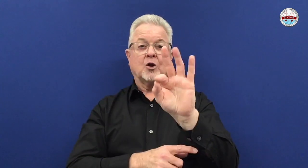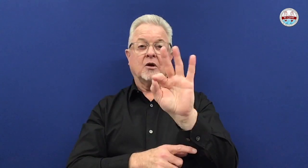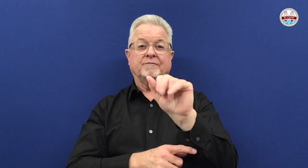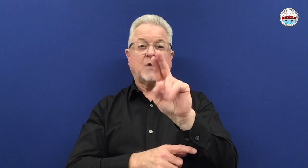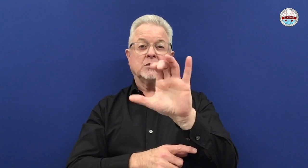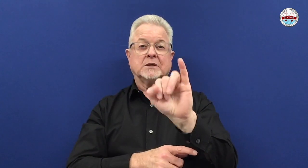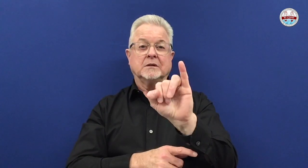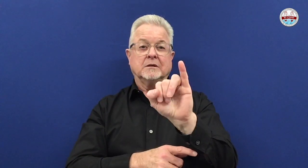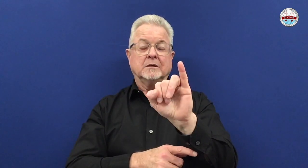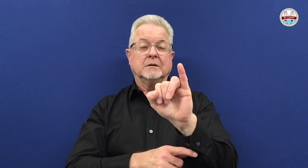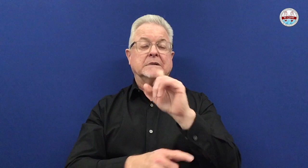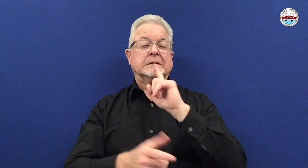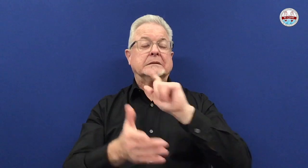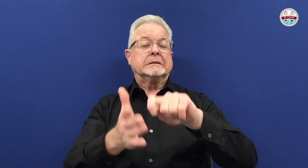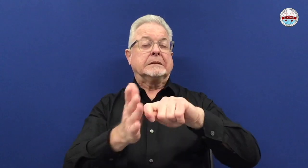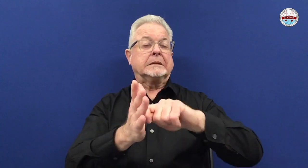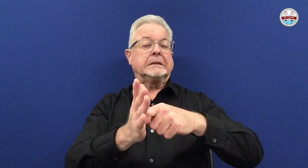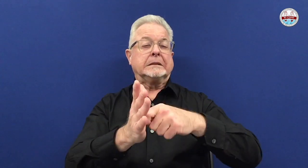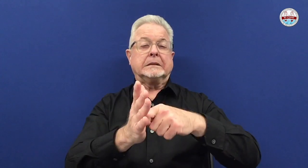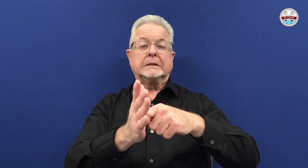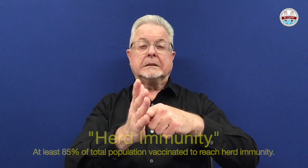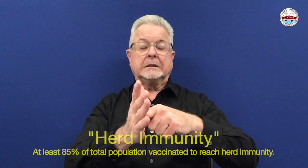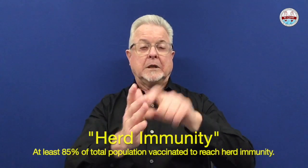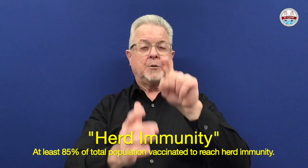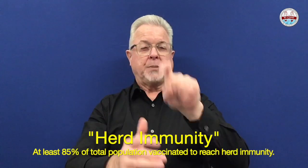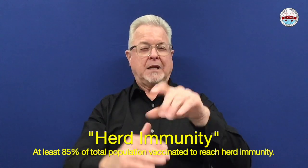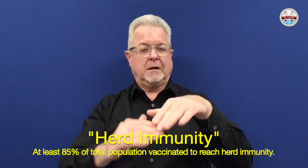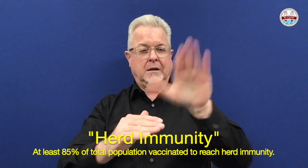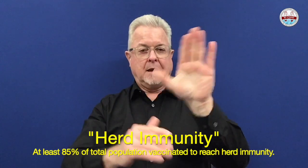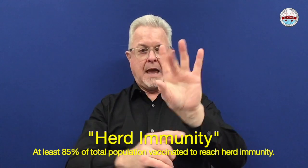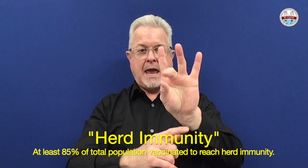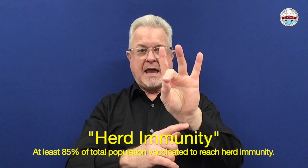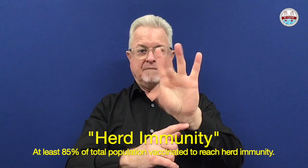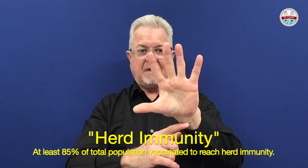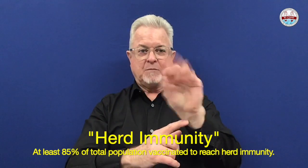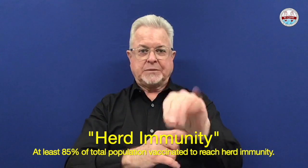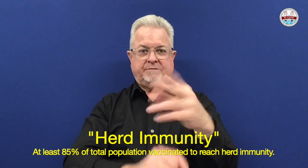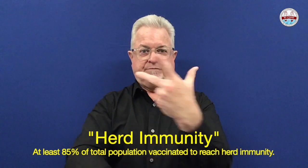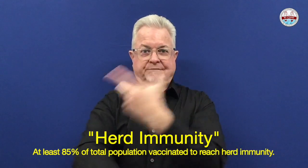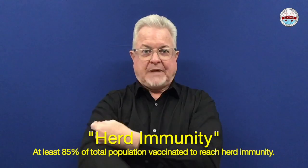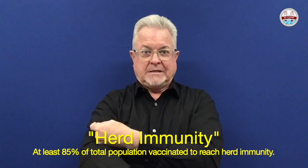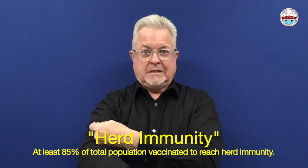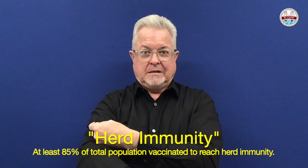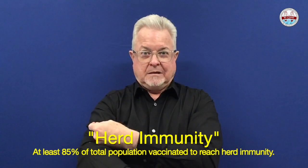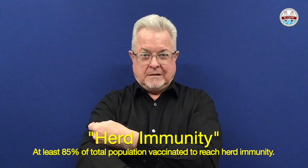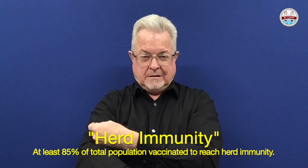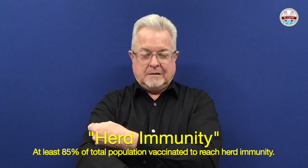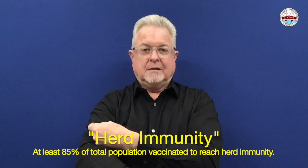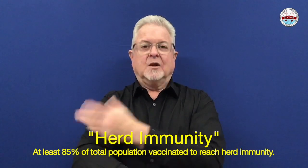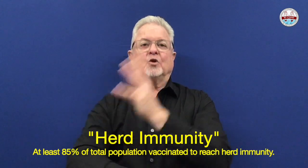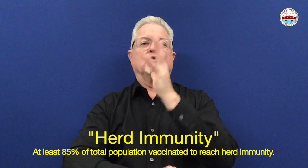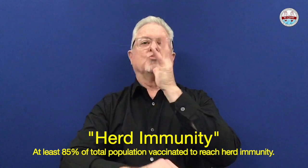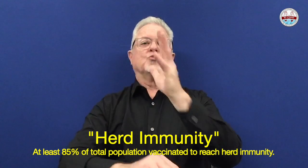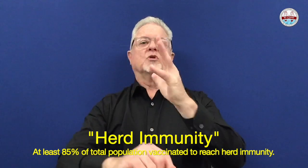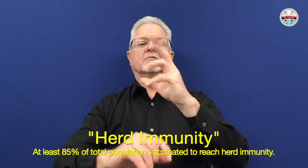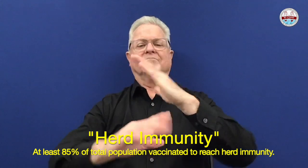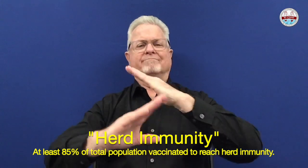you remember Dr. Fauci. What he was really after was 85% of people getting vaccinated